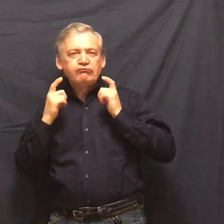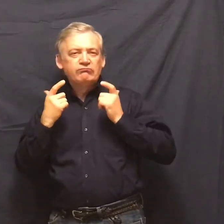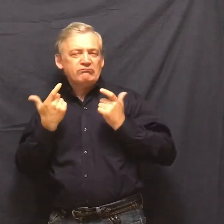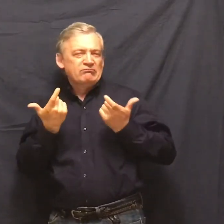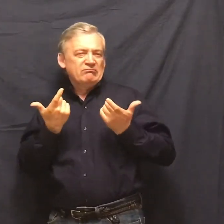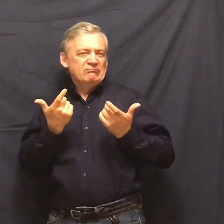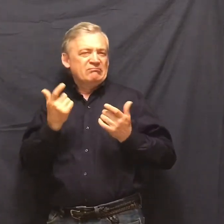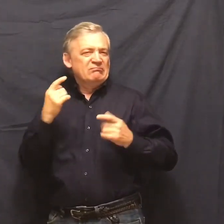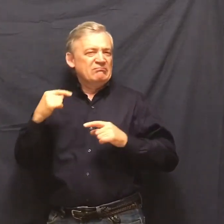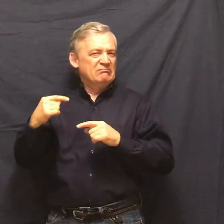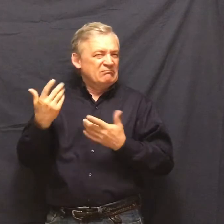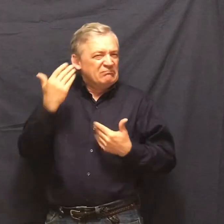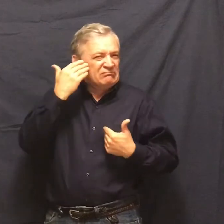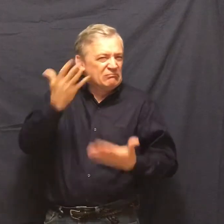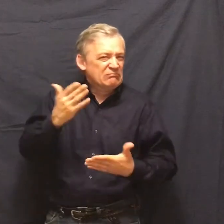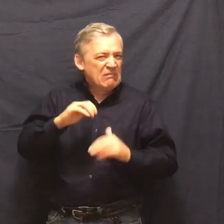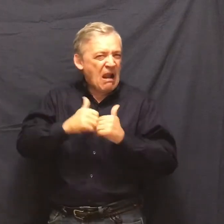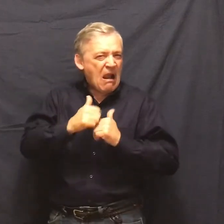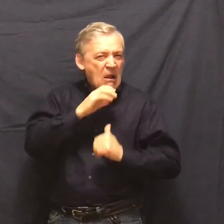He might have been 35 or 50.